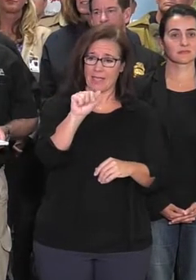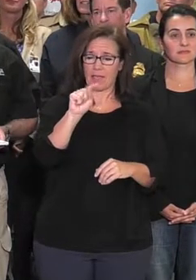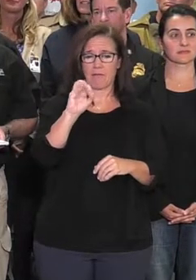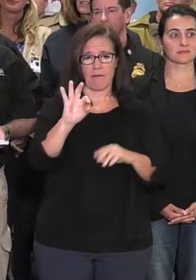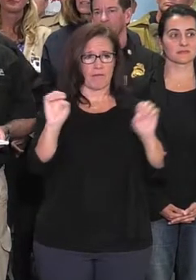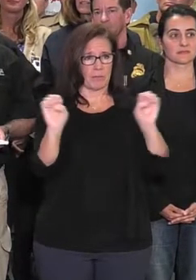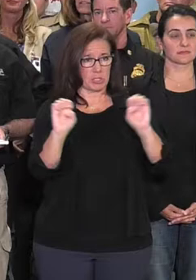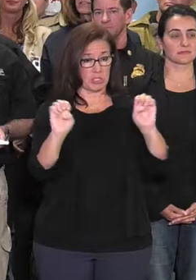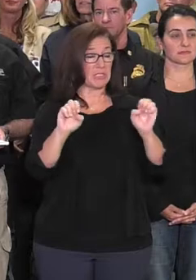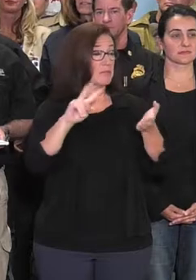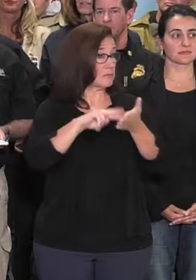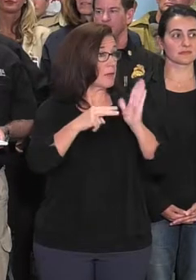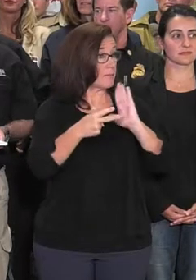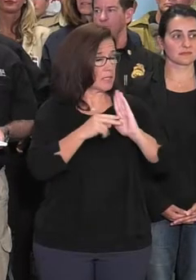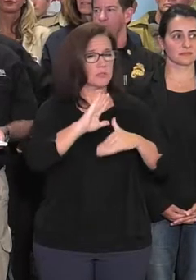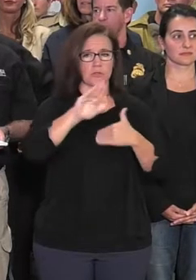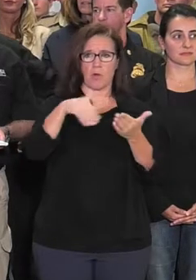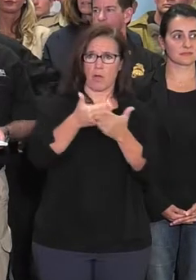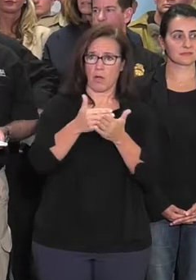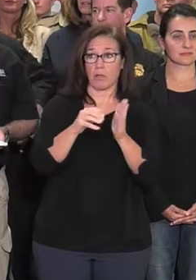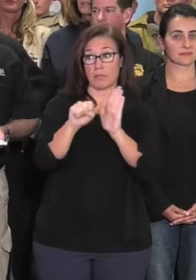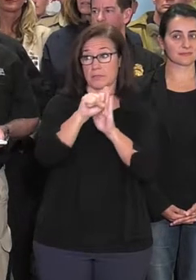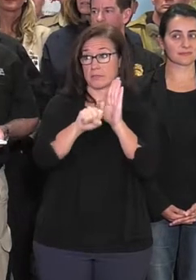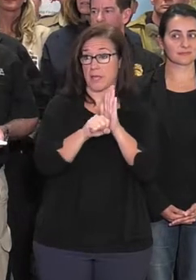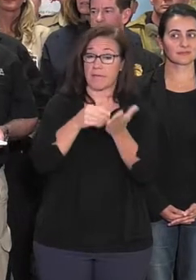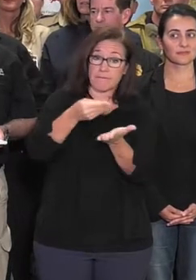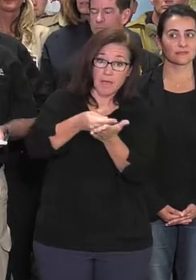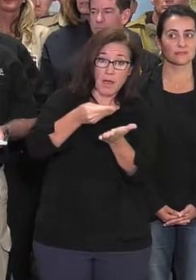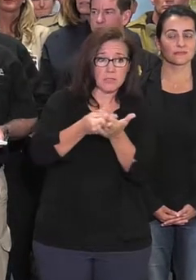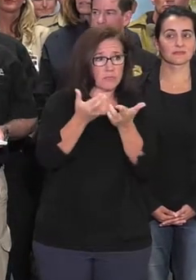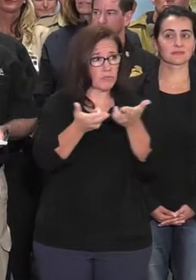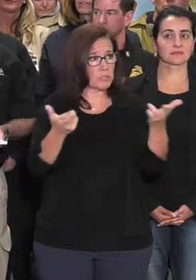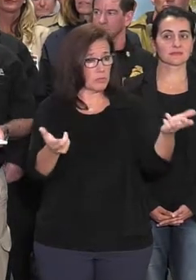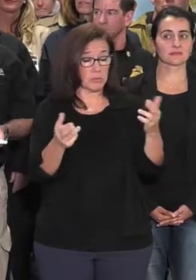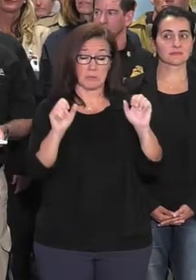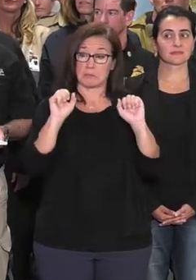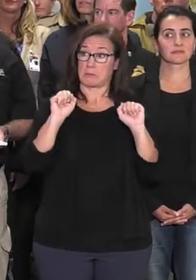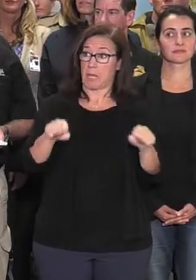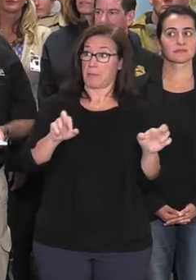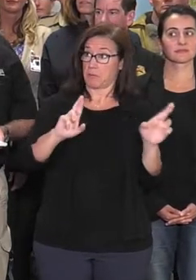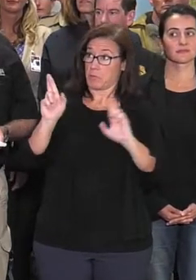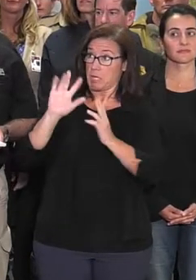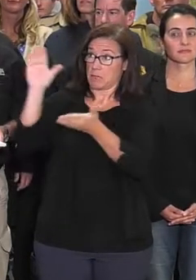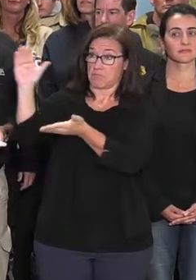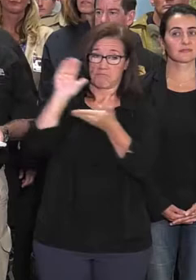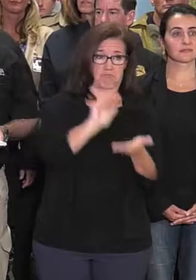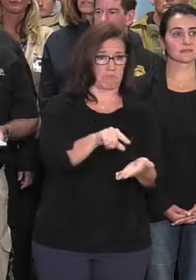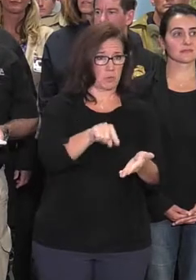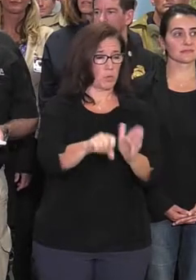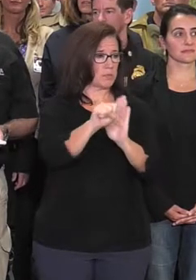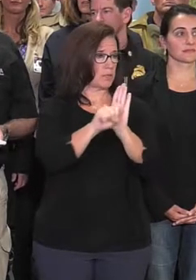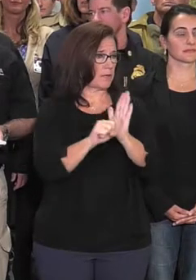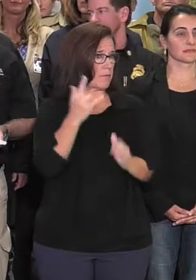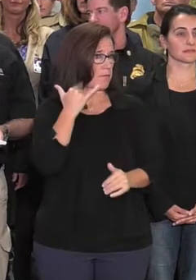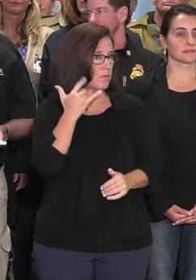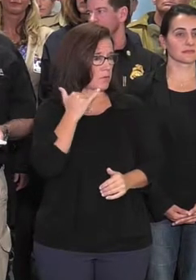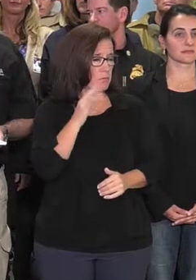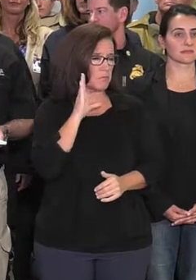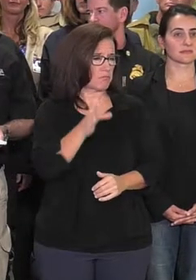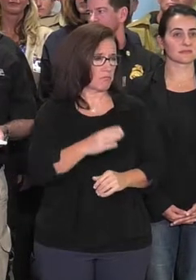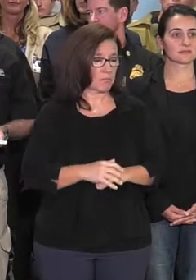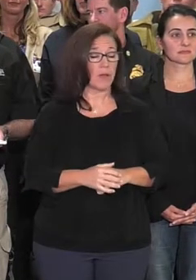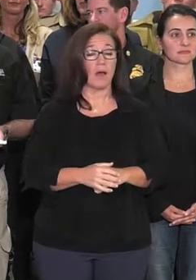door to ensure that all state assets and resources that could be made available were made available. There is